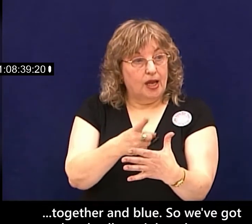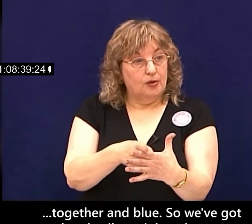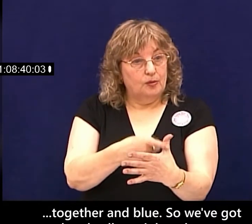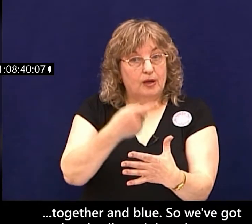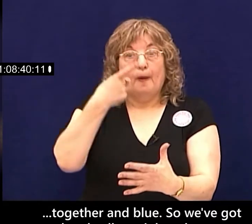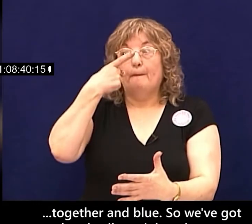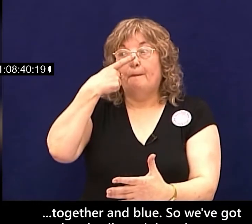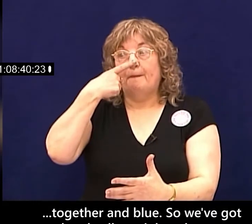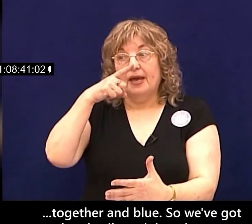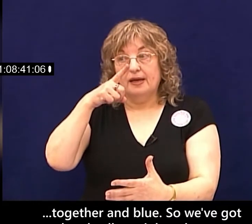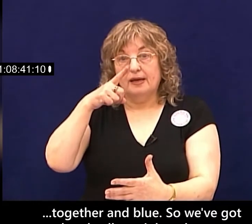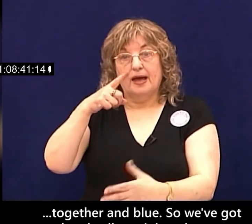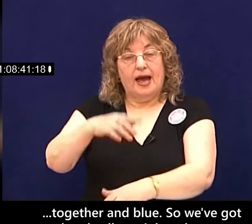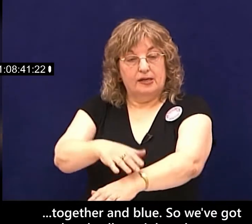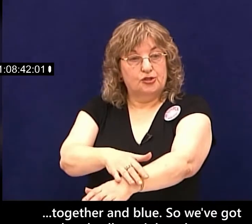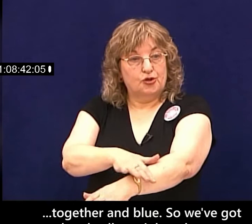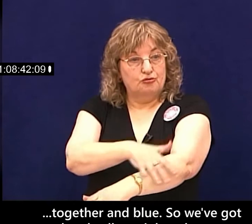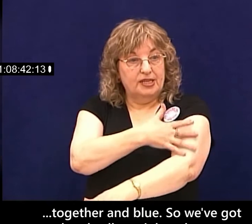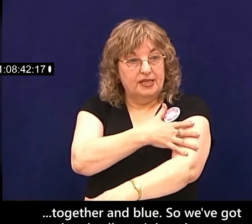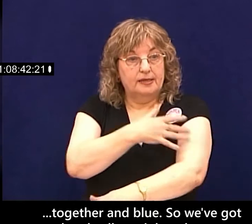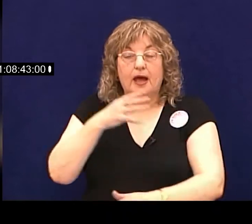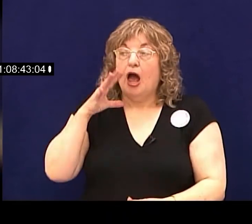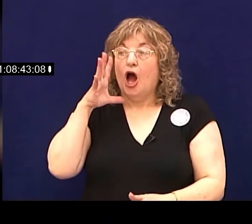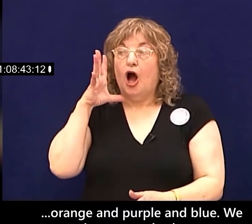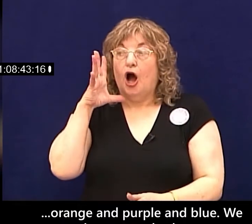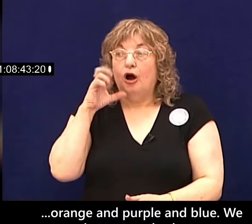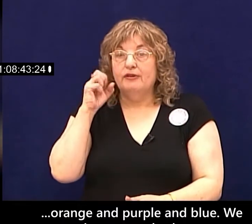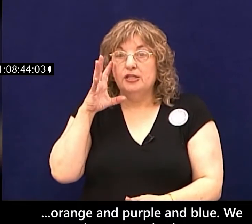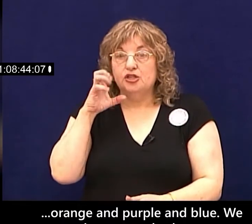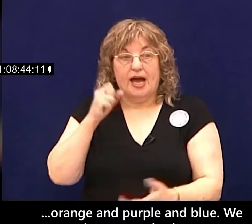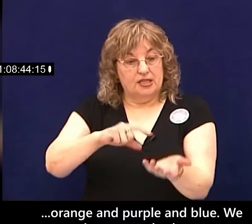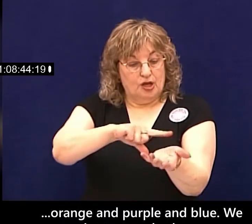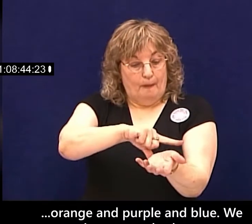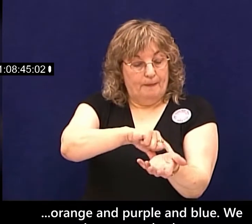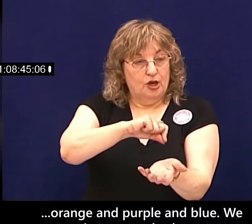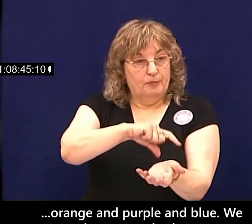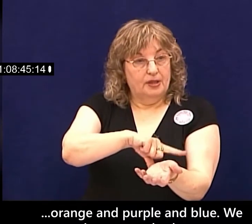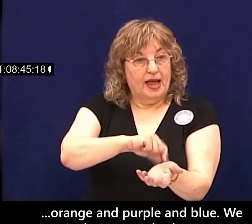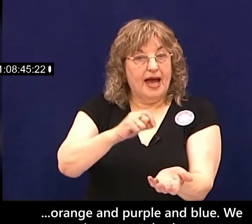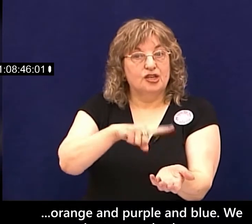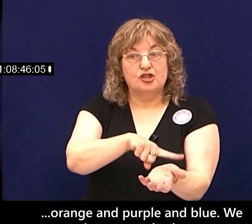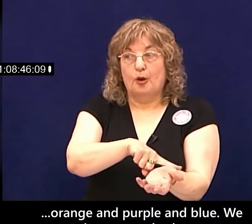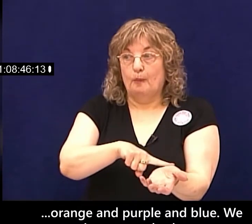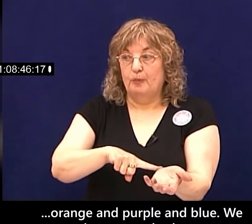yellow, pink and green, orange and purple and